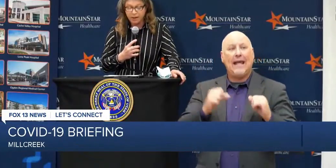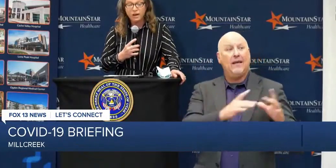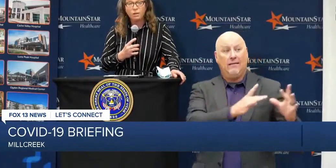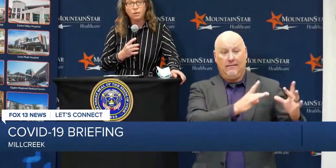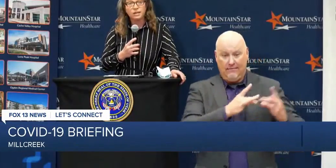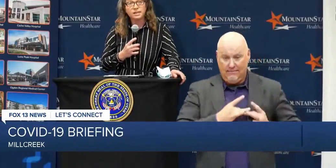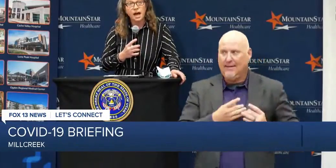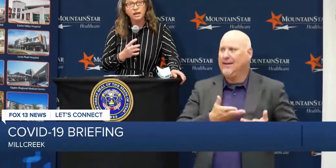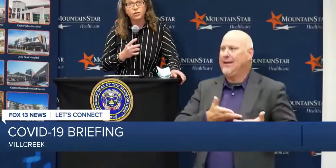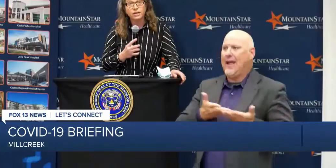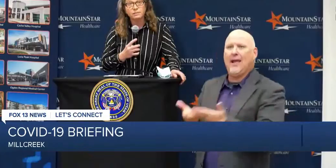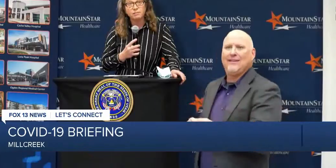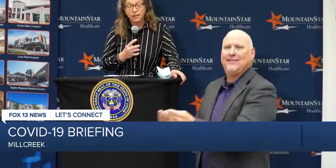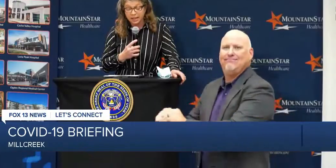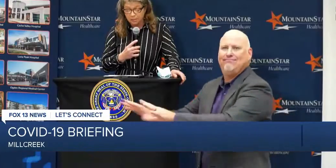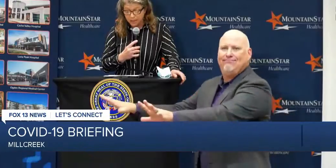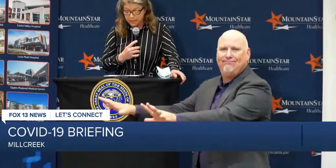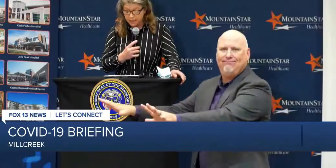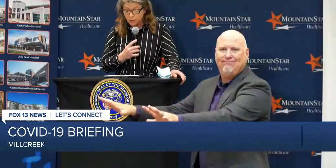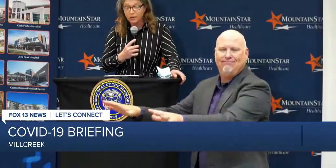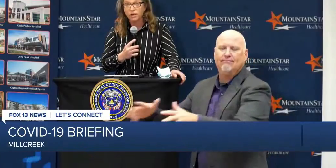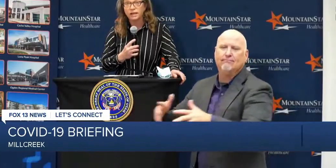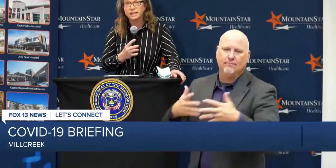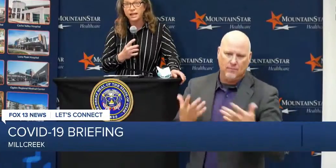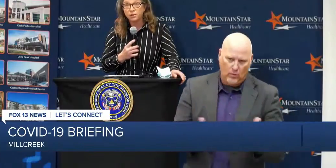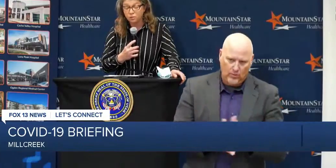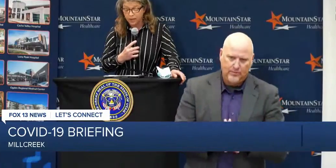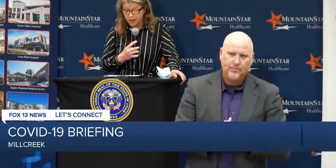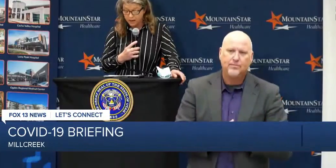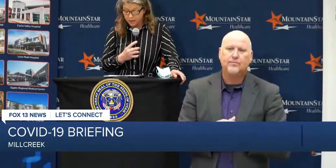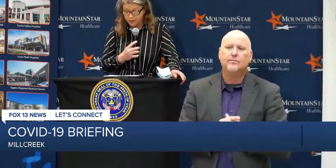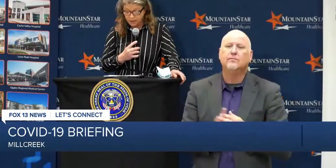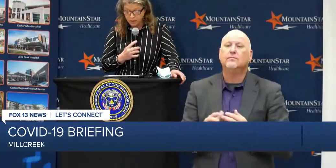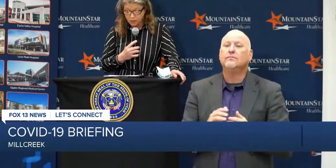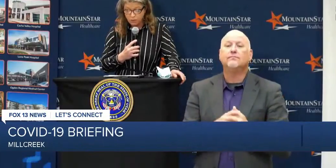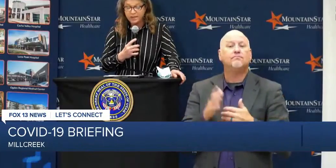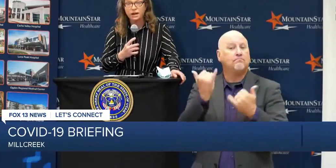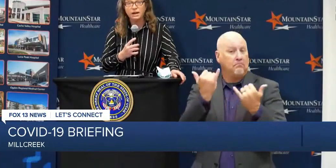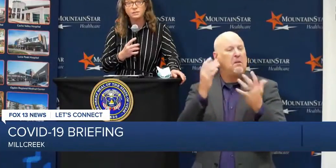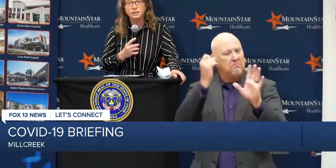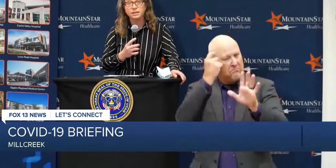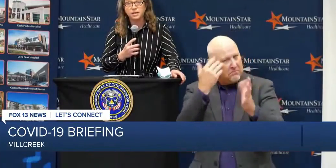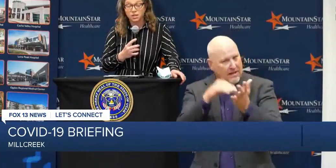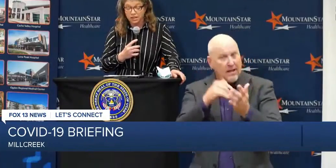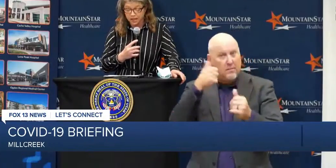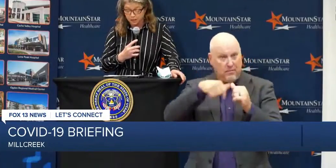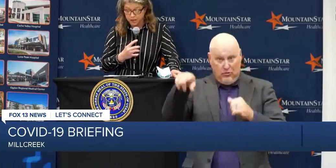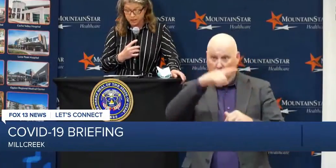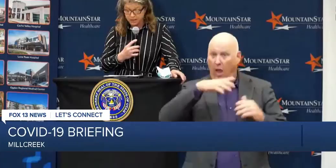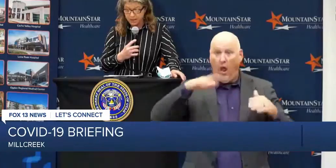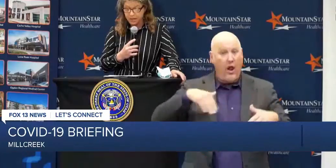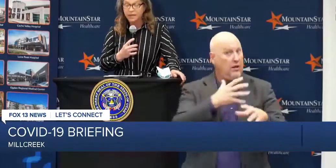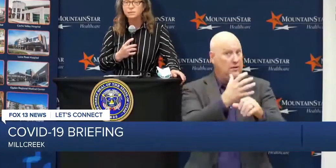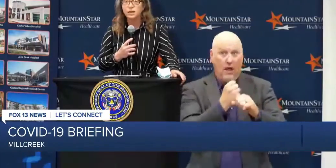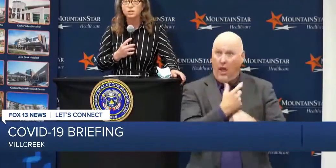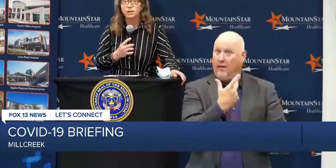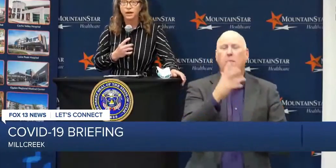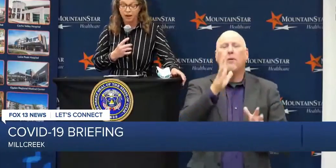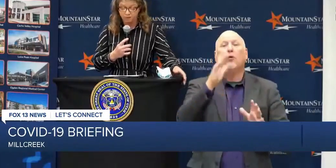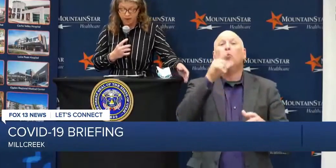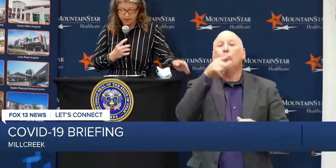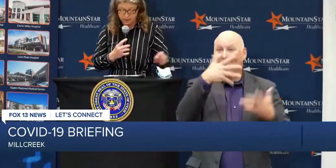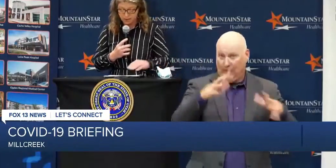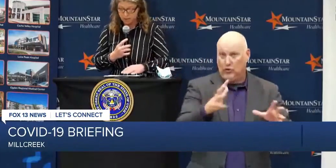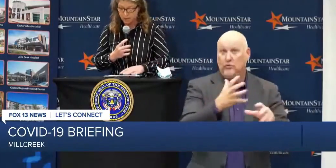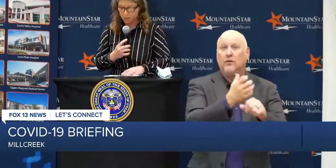variant, but its high transmissibility means it's going to continue to wreak havoc, raising hospitalization and death rates, especially